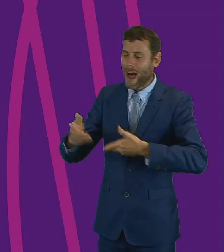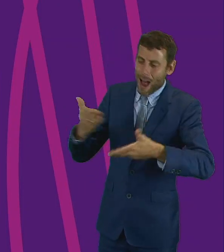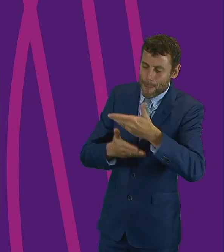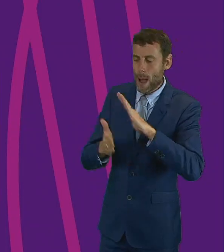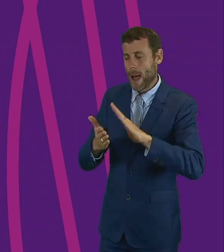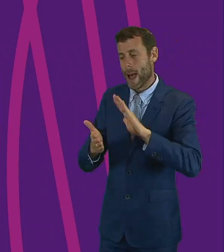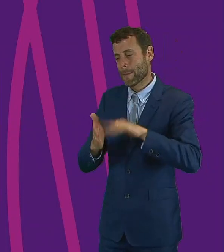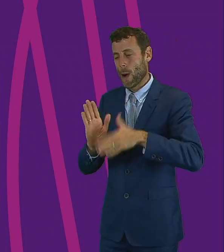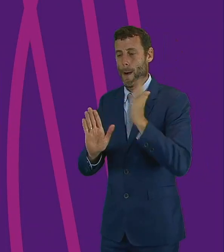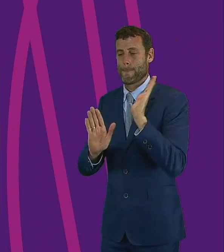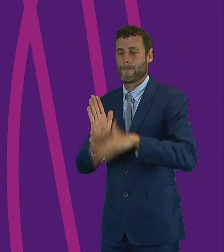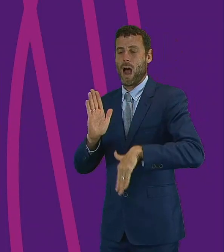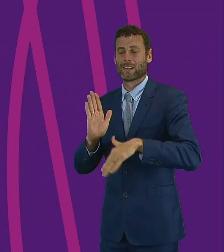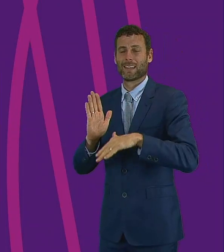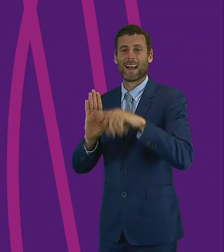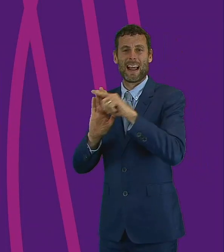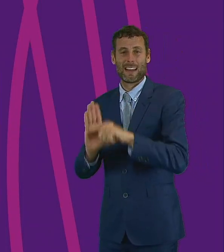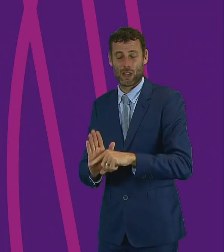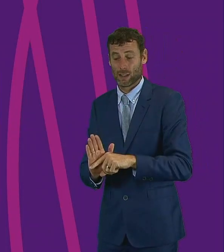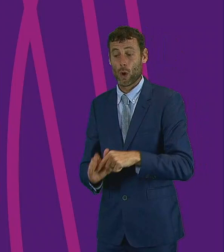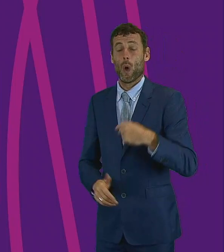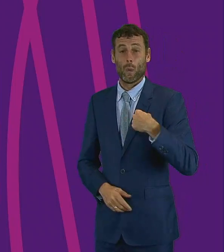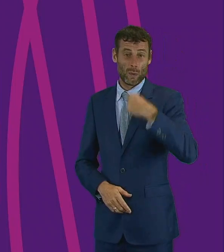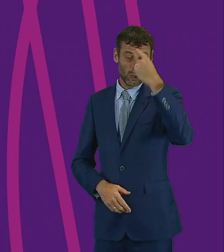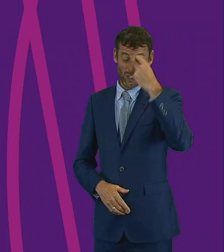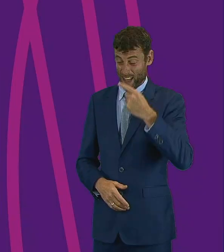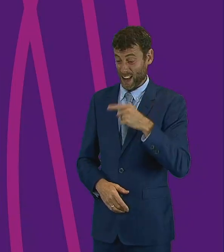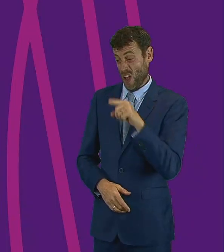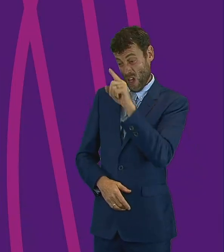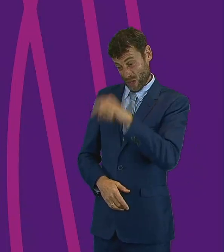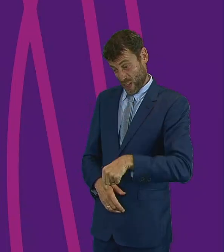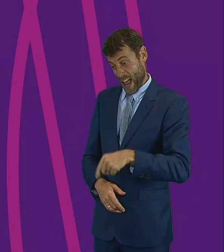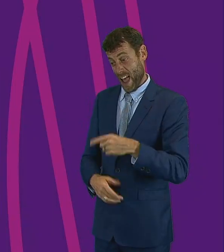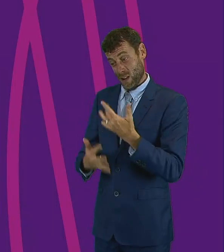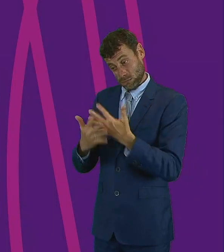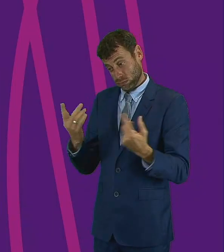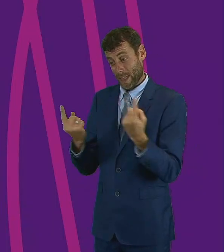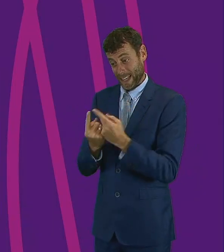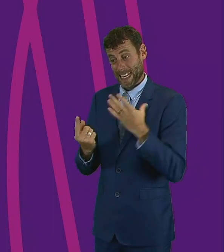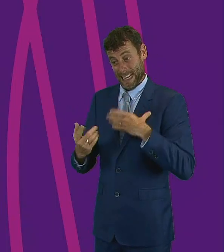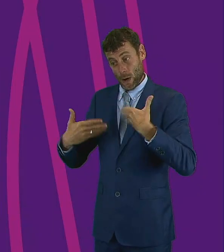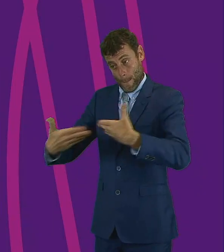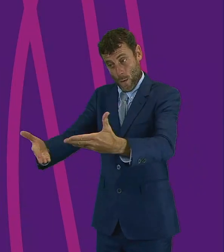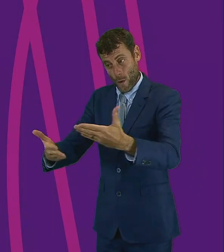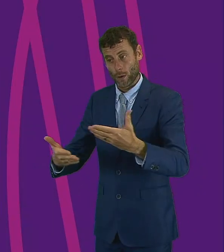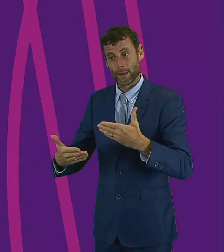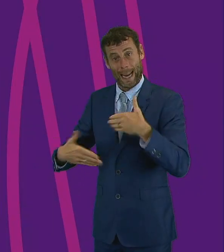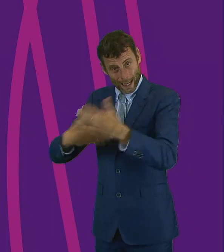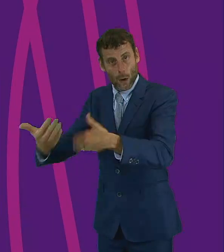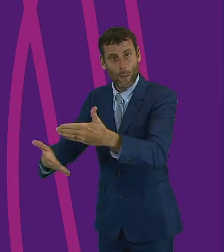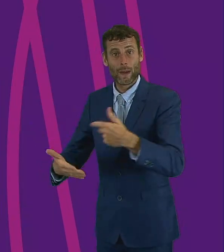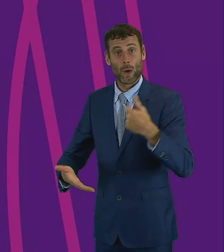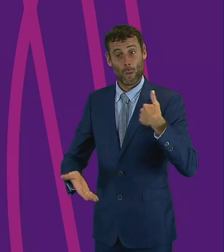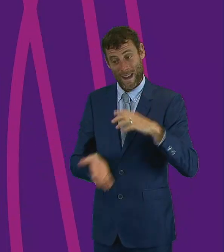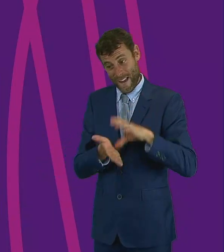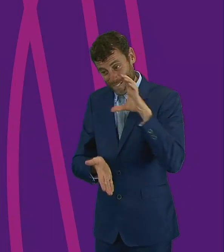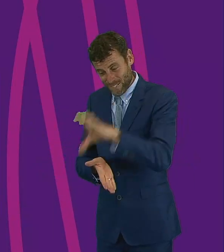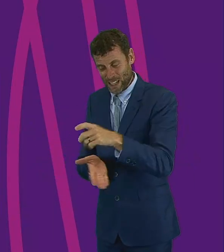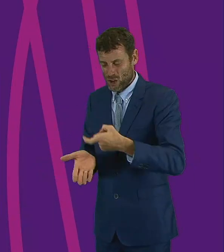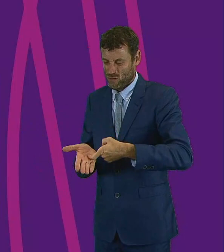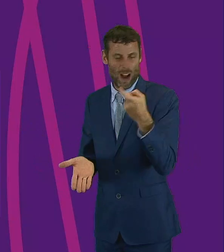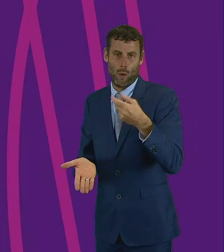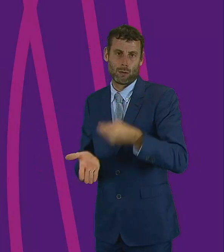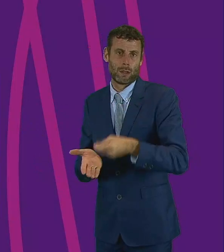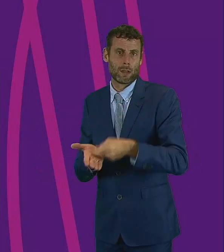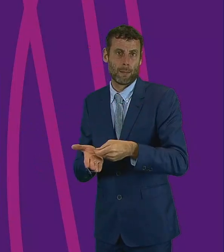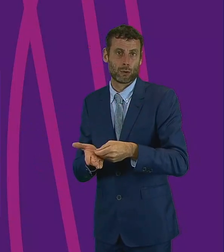have been in that bill without the need for legislation. We are investing record sums in closing the